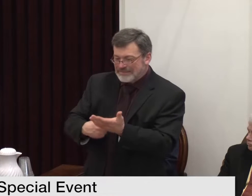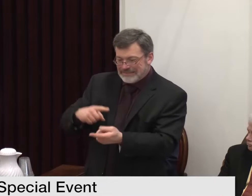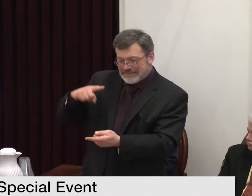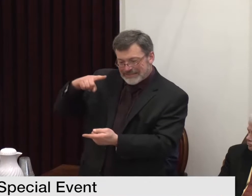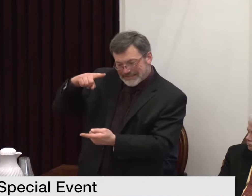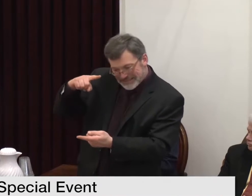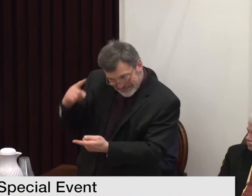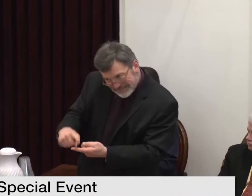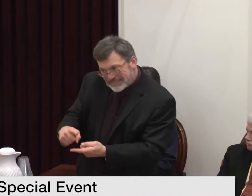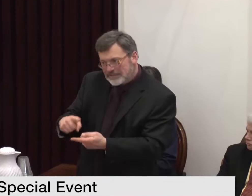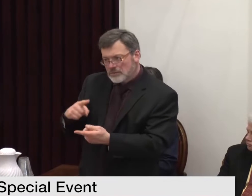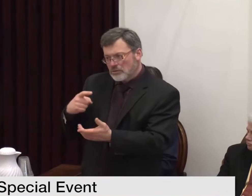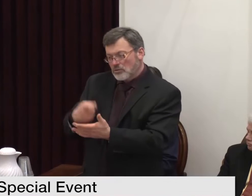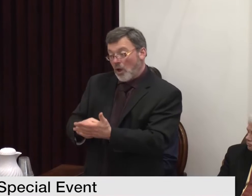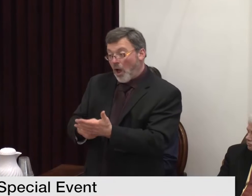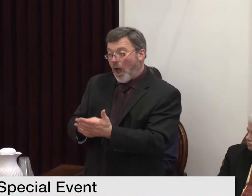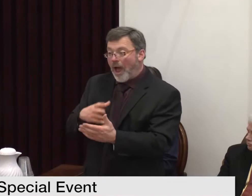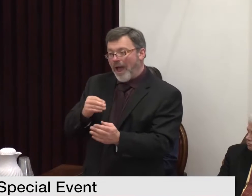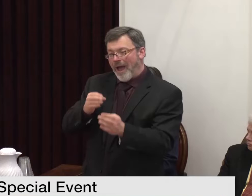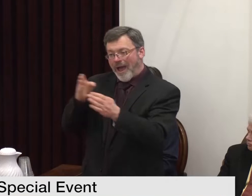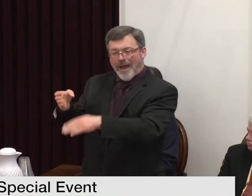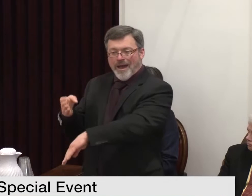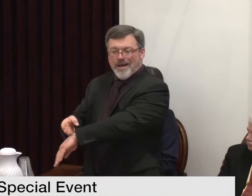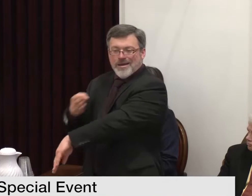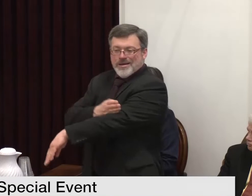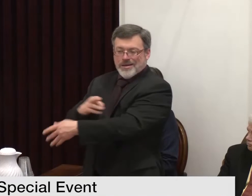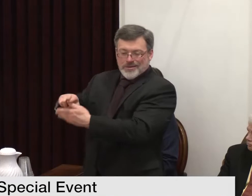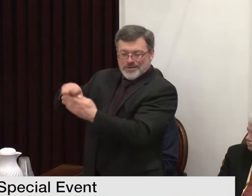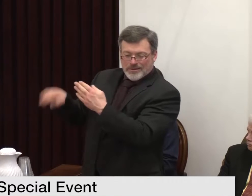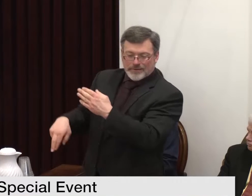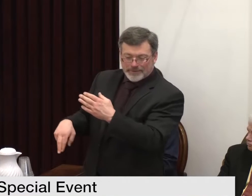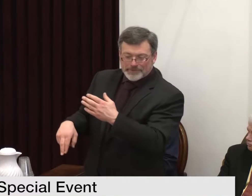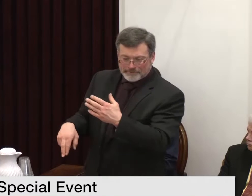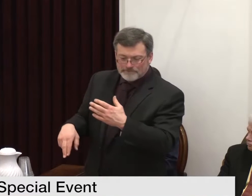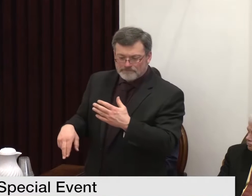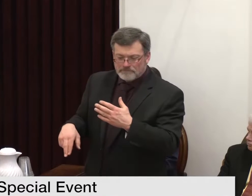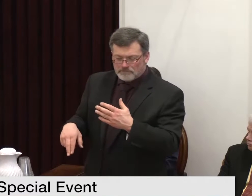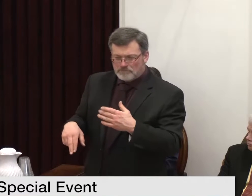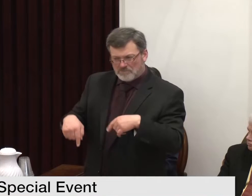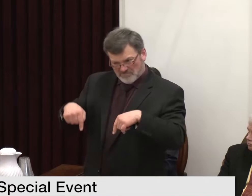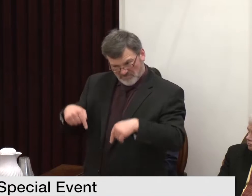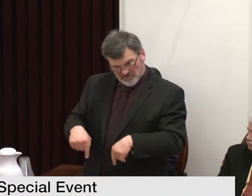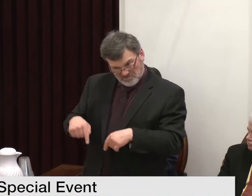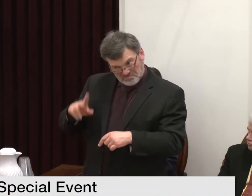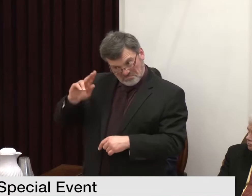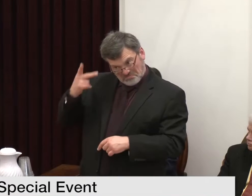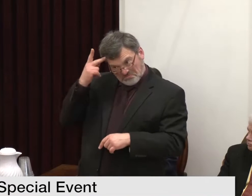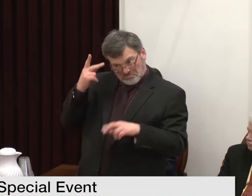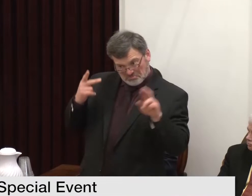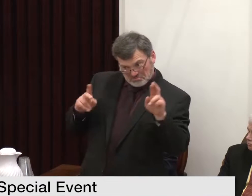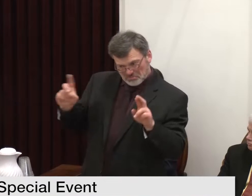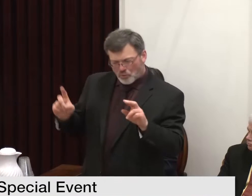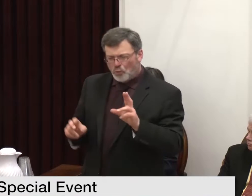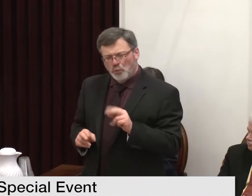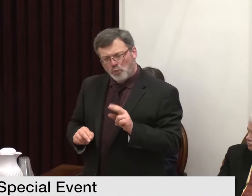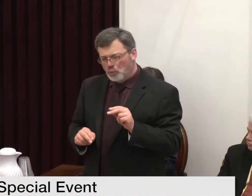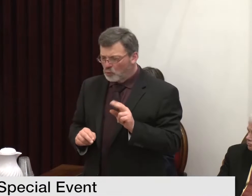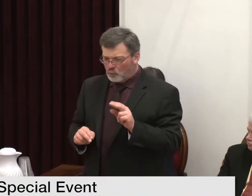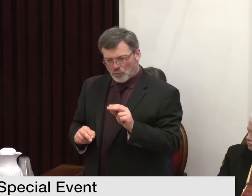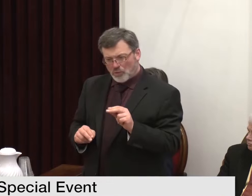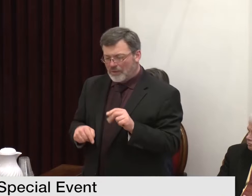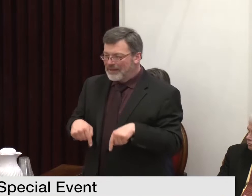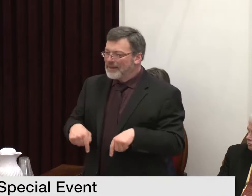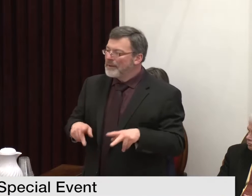hand, who recognize this is not a political issue, it's a people issue, and agree